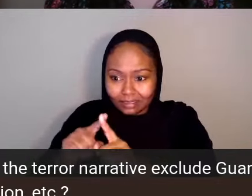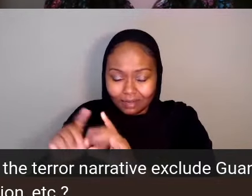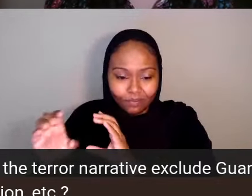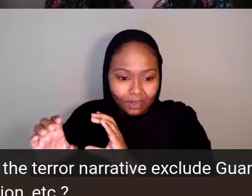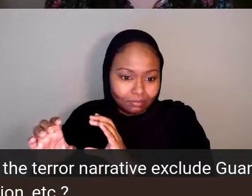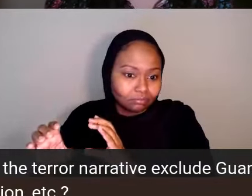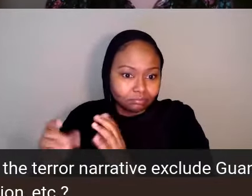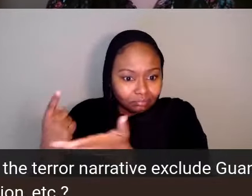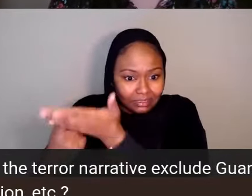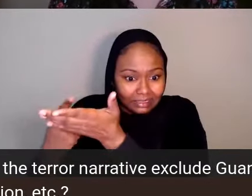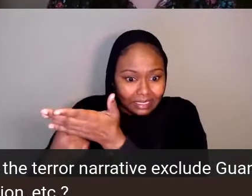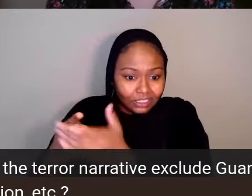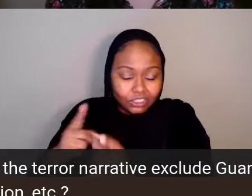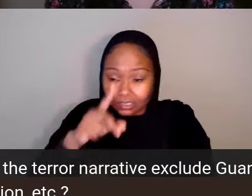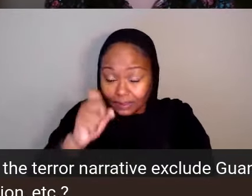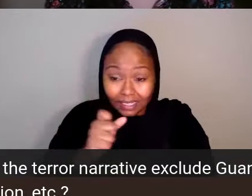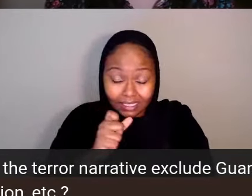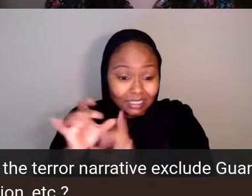because there are connections